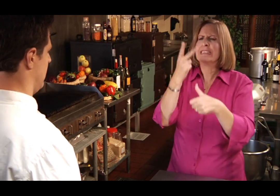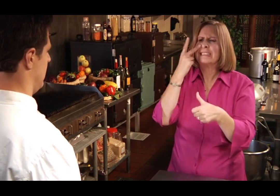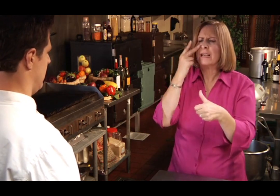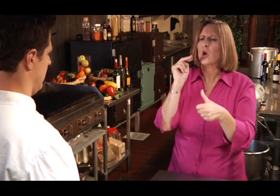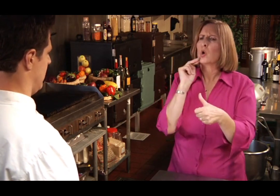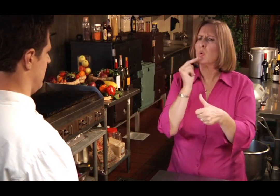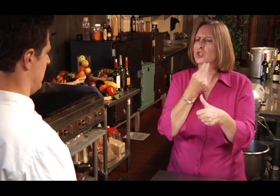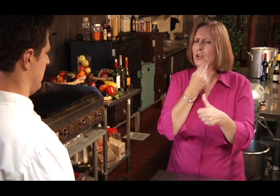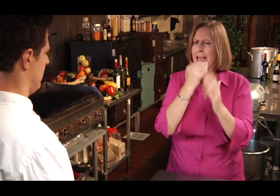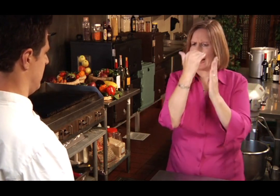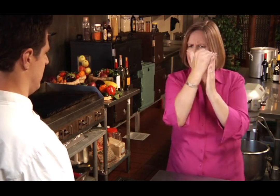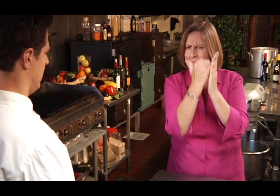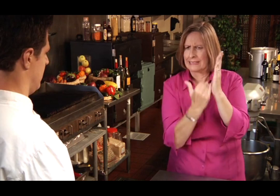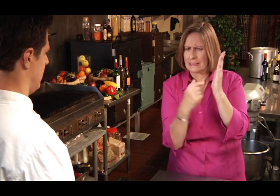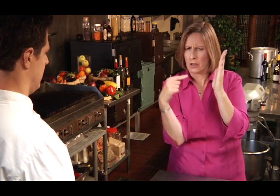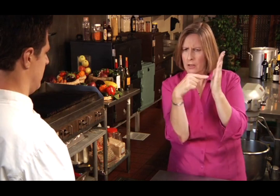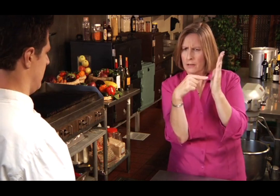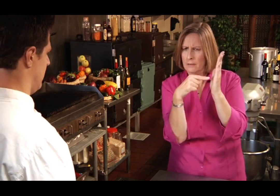Let's start with the nutrition fact label.